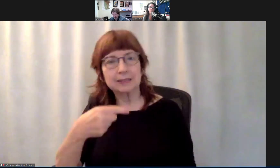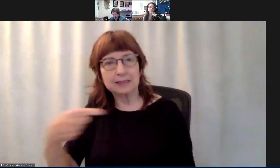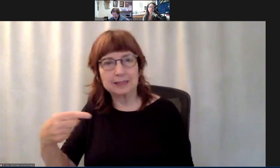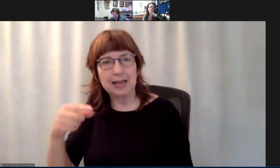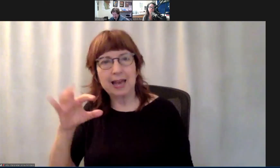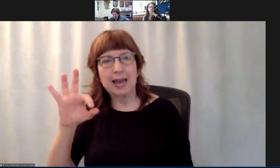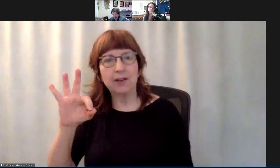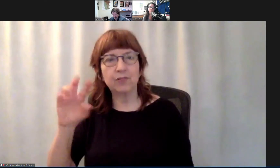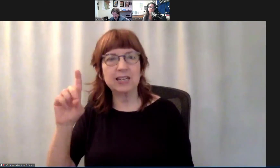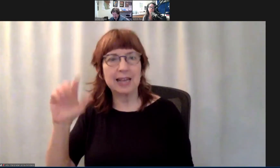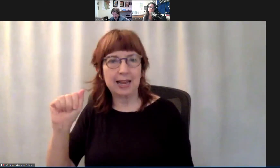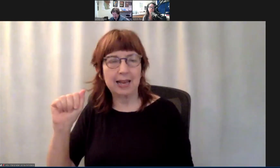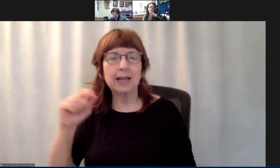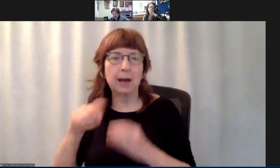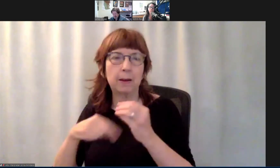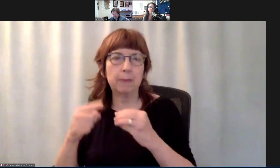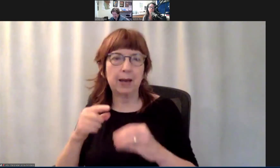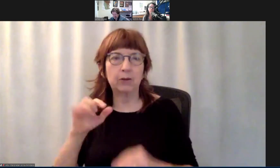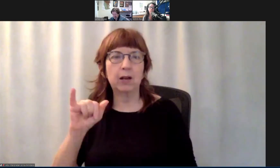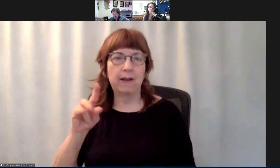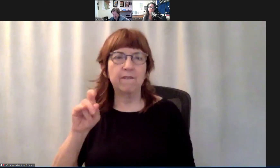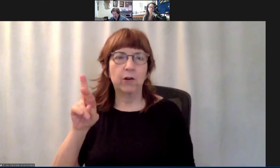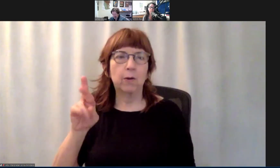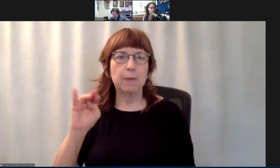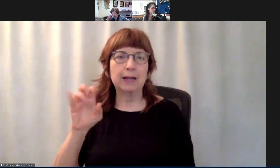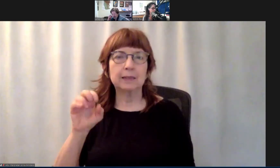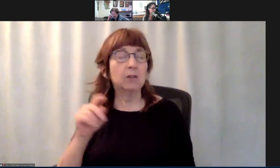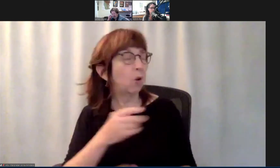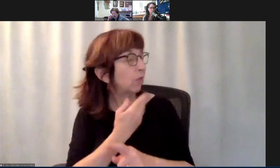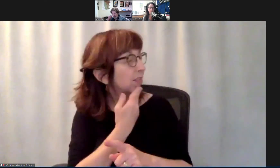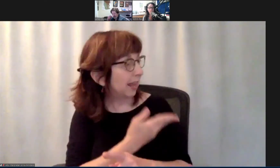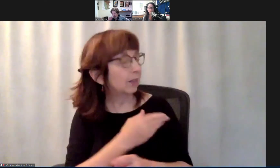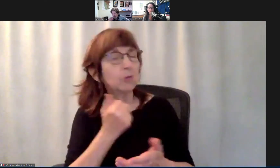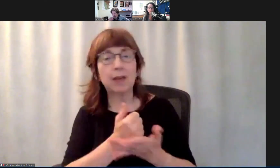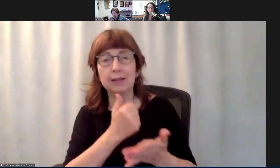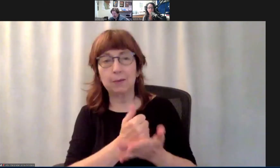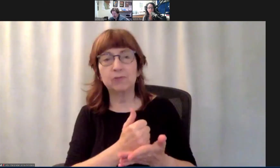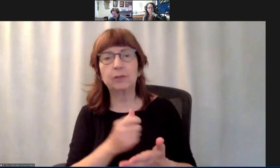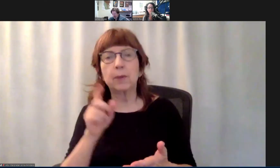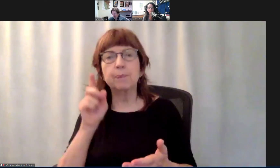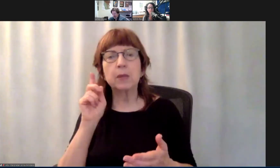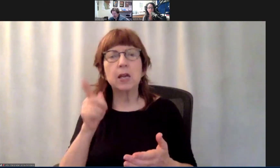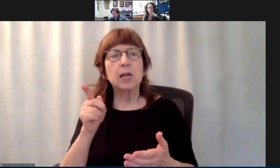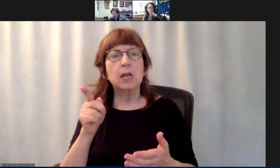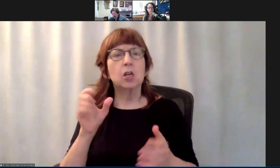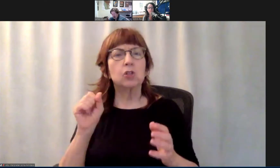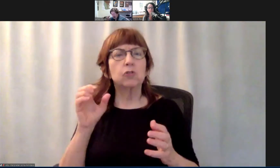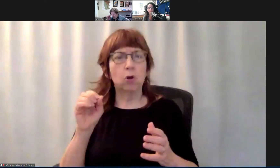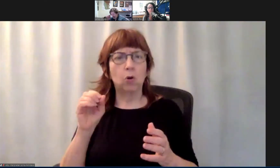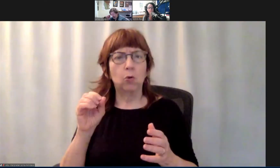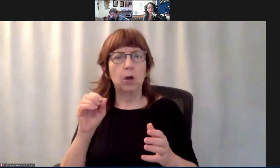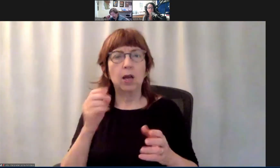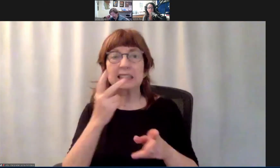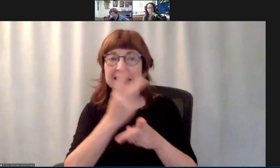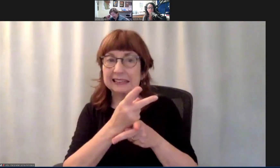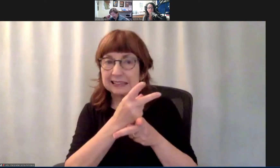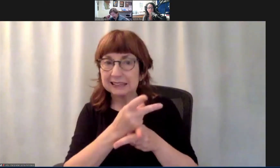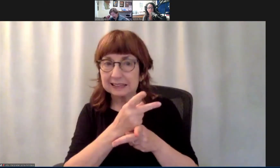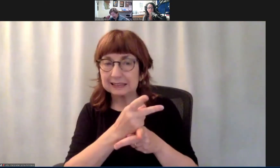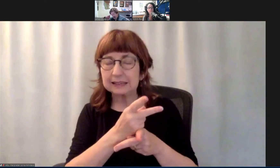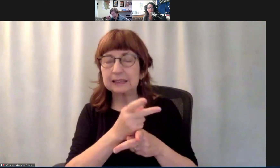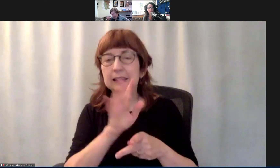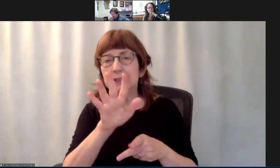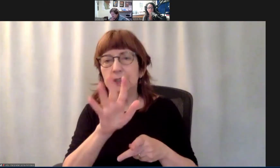@US_FDA about ivermectin. Thank you. That's helpful. So there are cautions if people